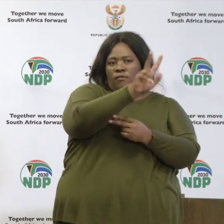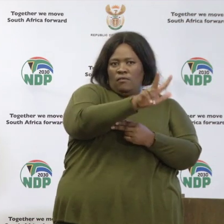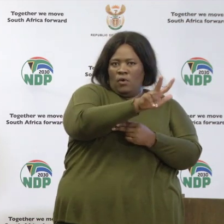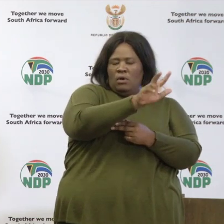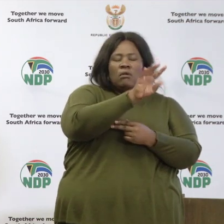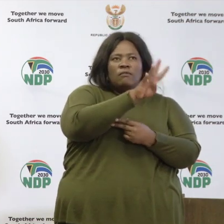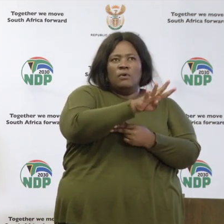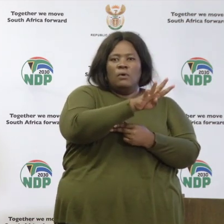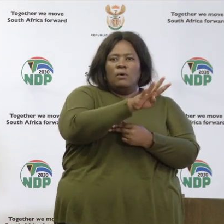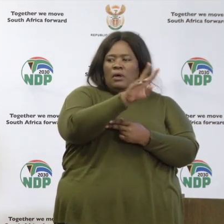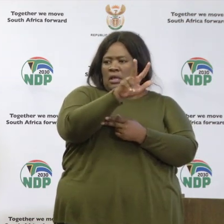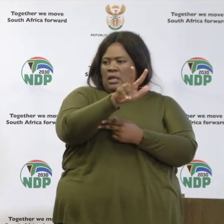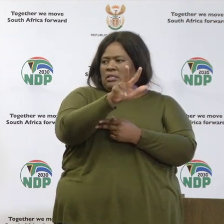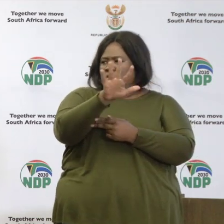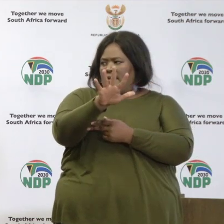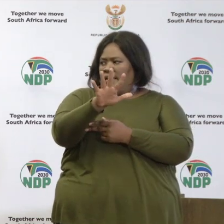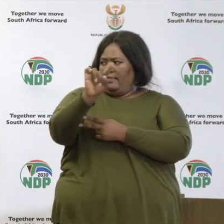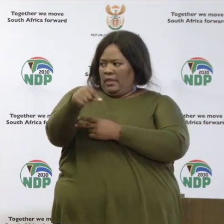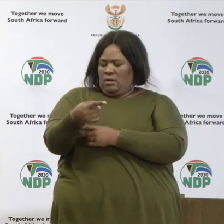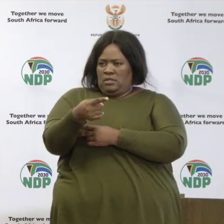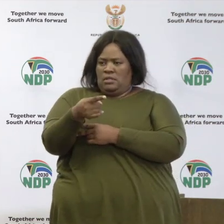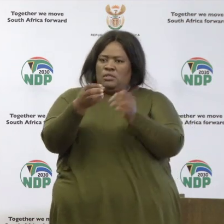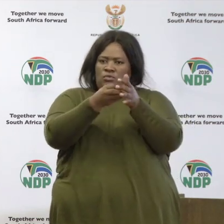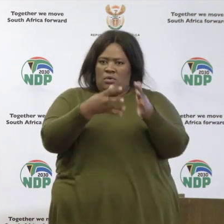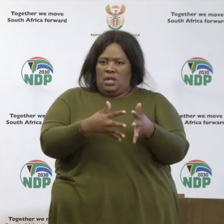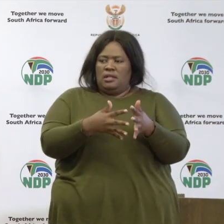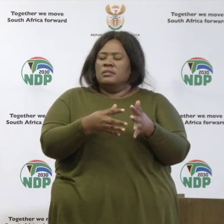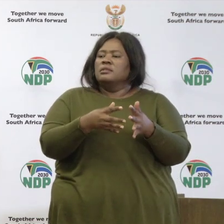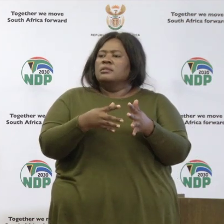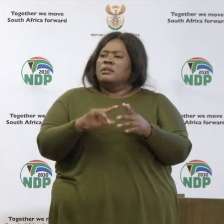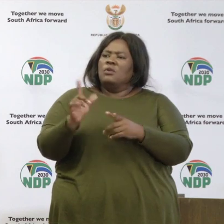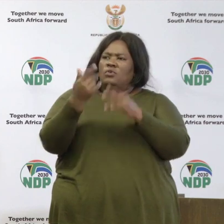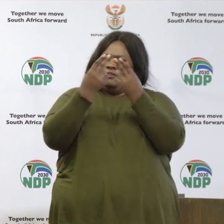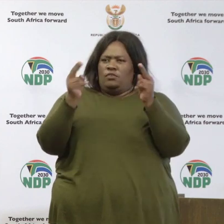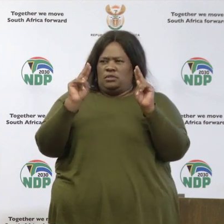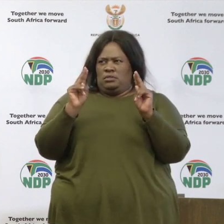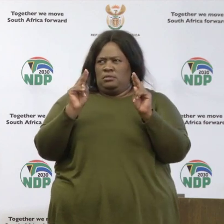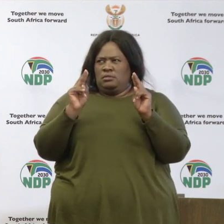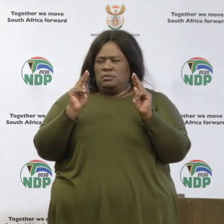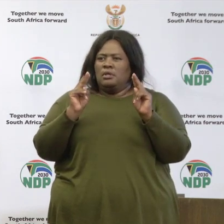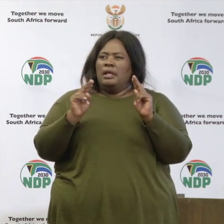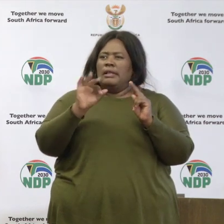448,038 university students for this 2020 academic year, and